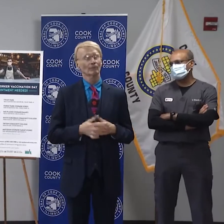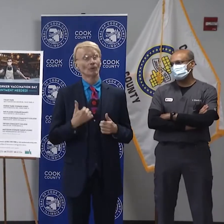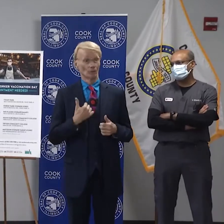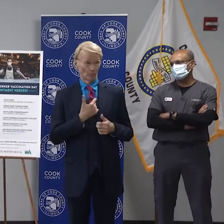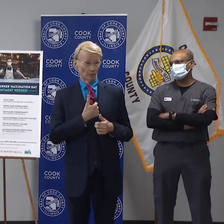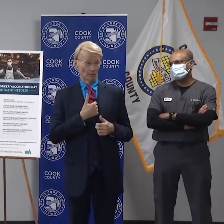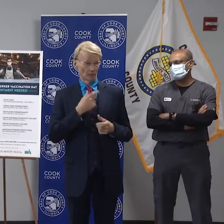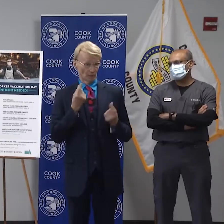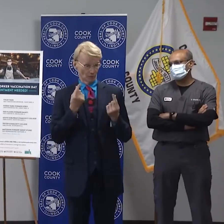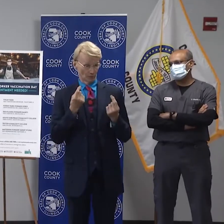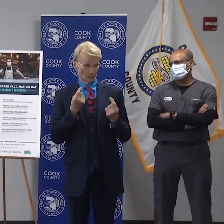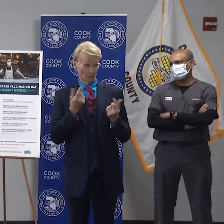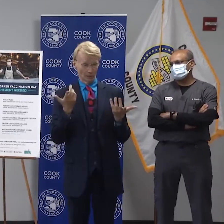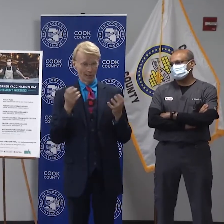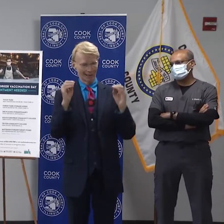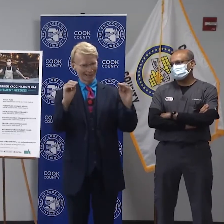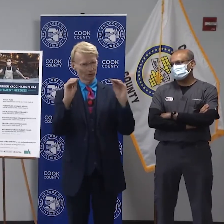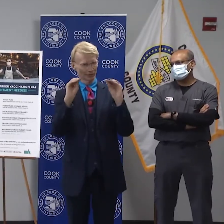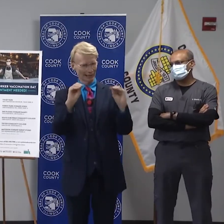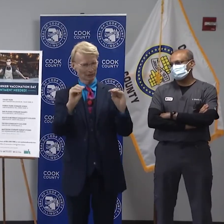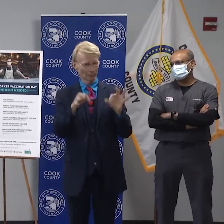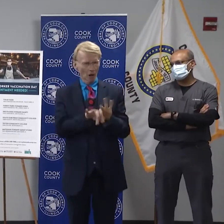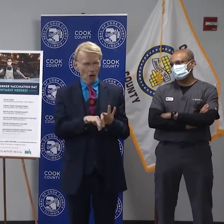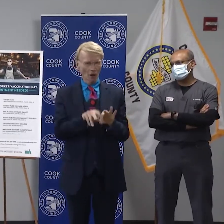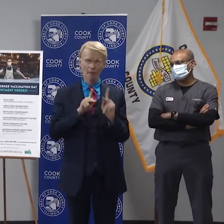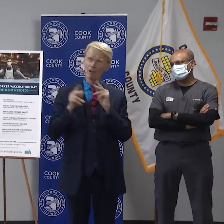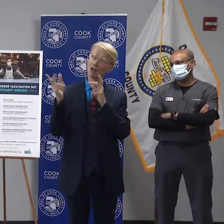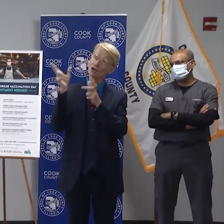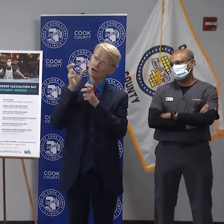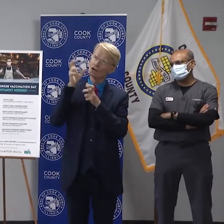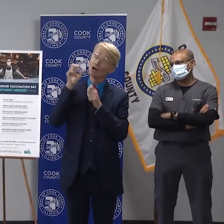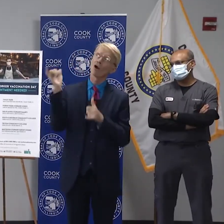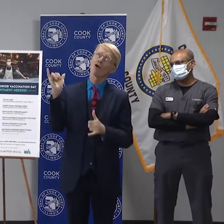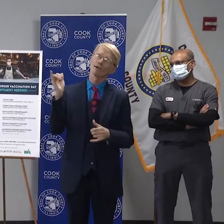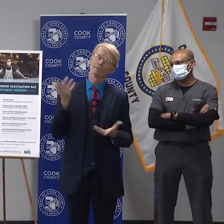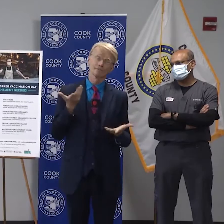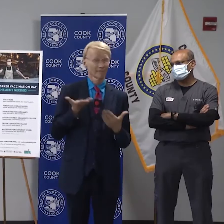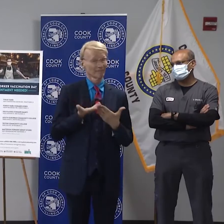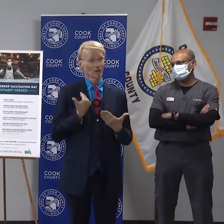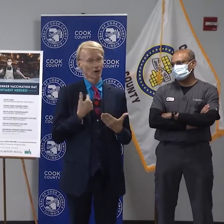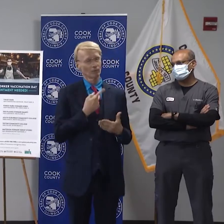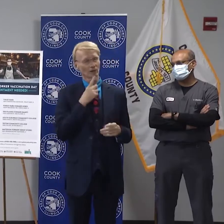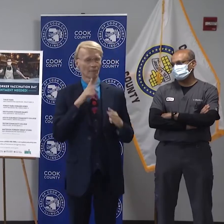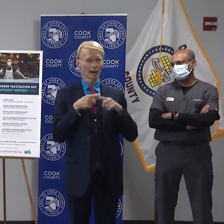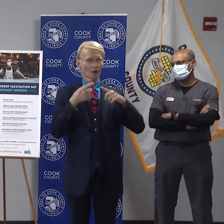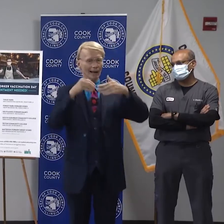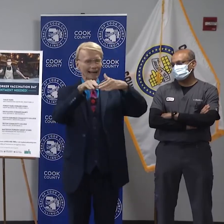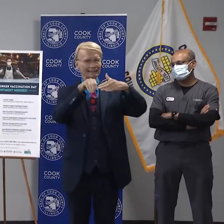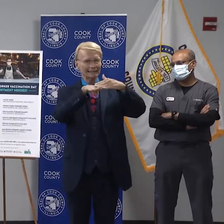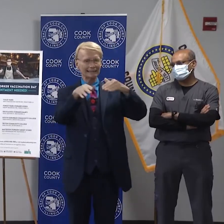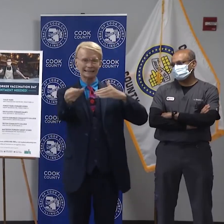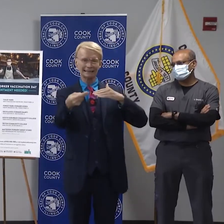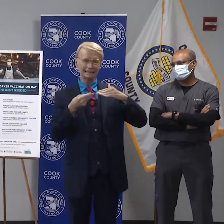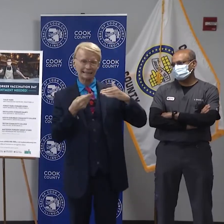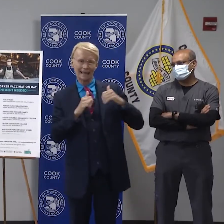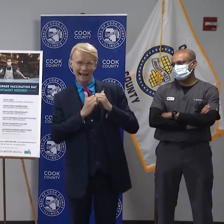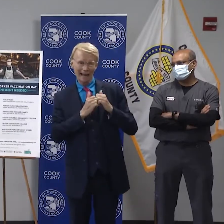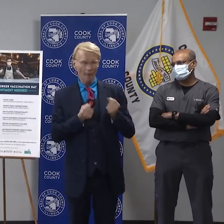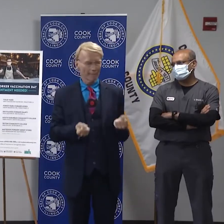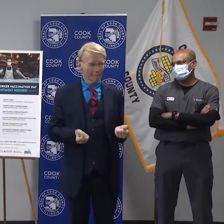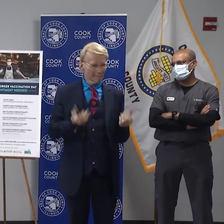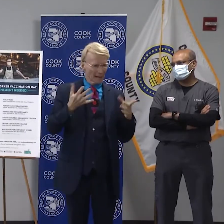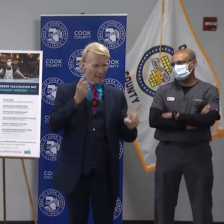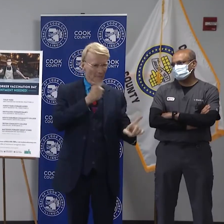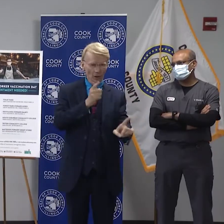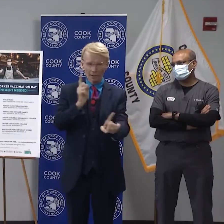partly, the biggest part is education. So we talked about that before, this was a campaign of access. And really, the race was to see how many